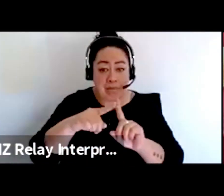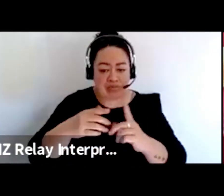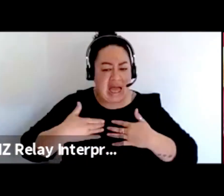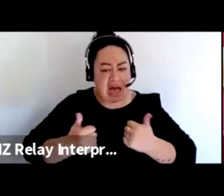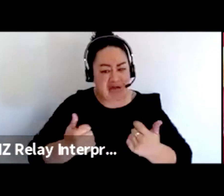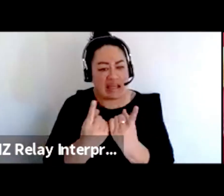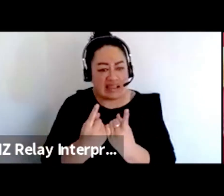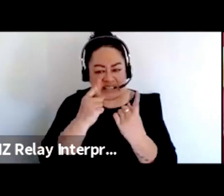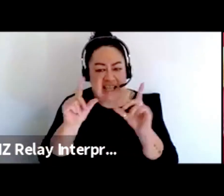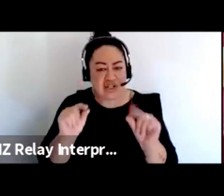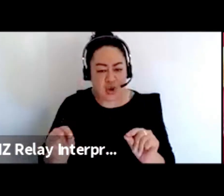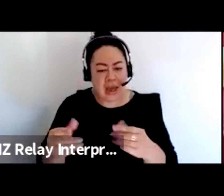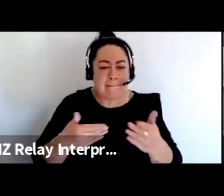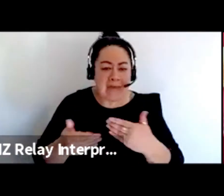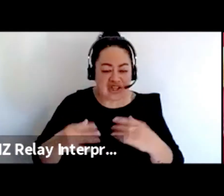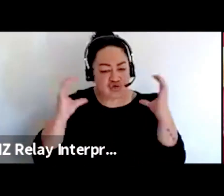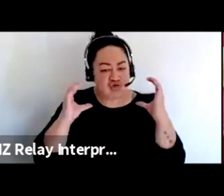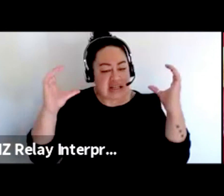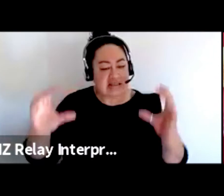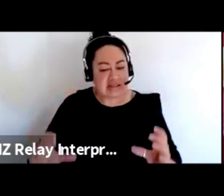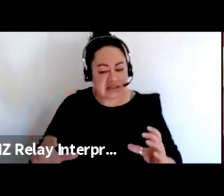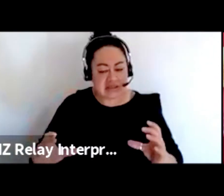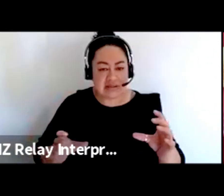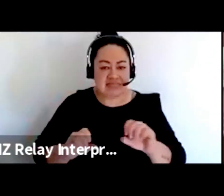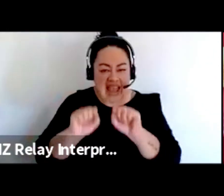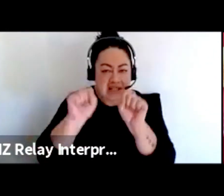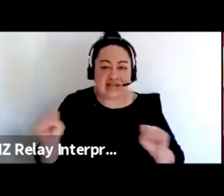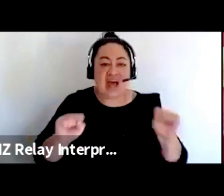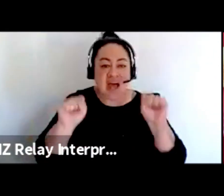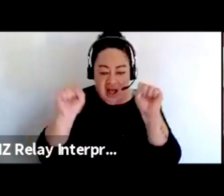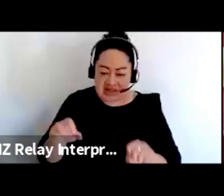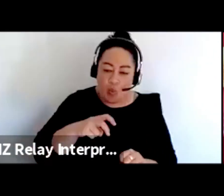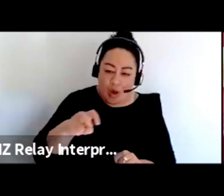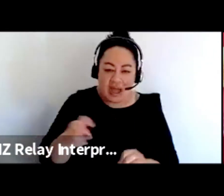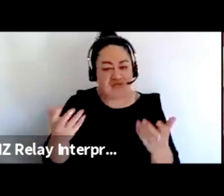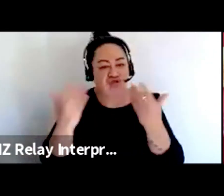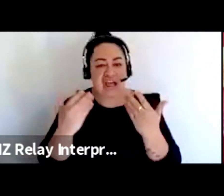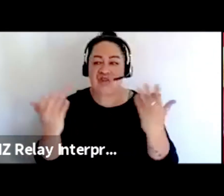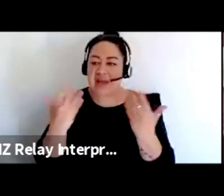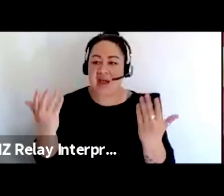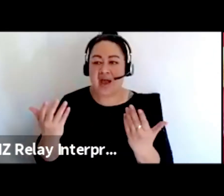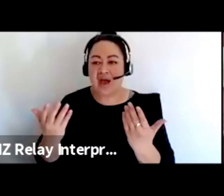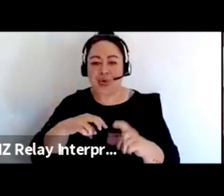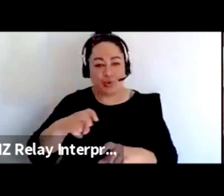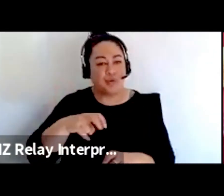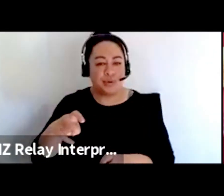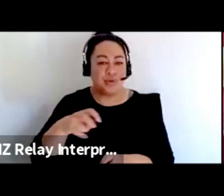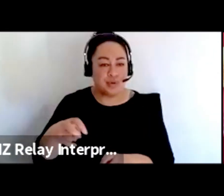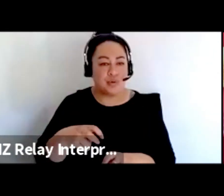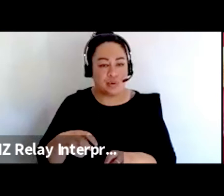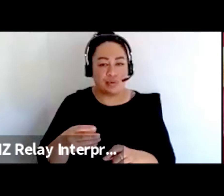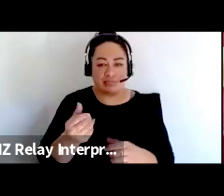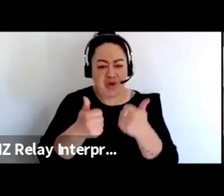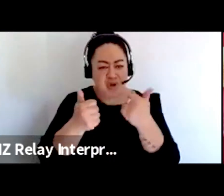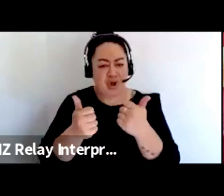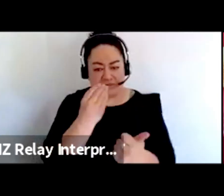managing your stress, doing exercise, getting fresh air, and having the vaccine all together are the best